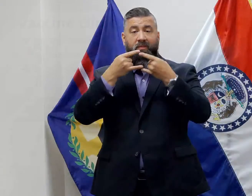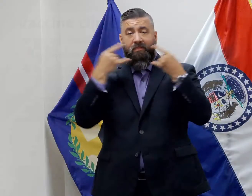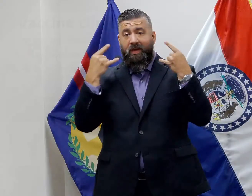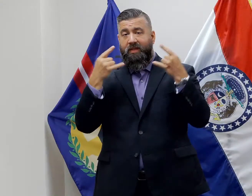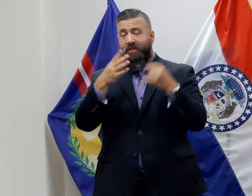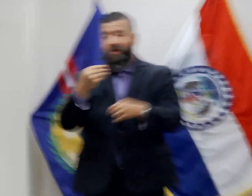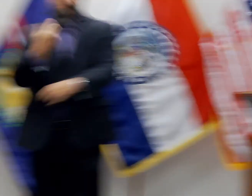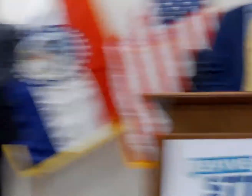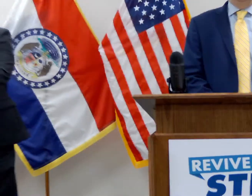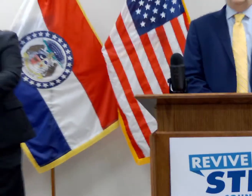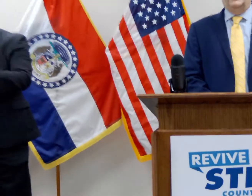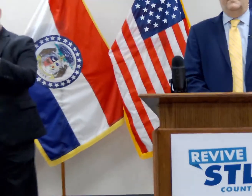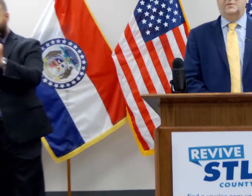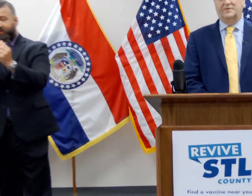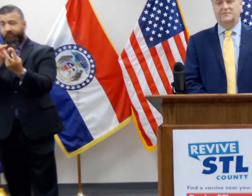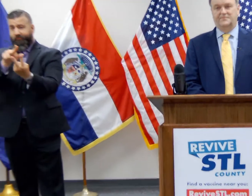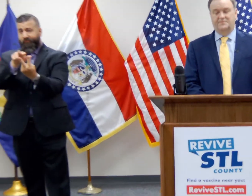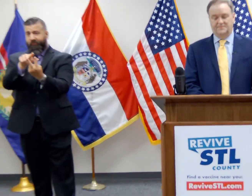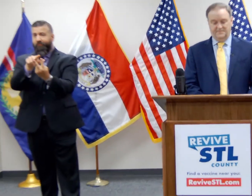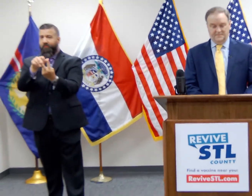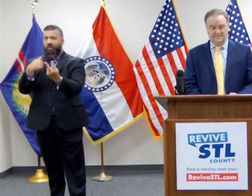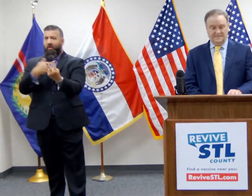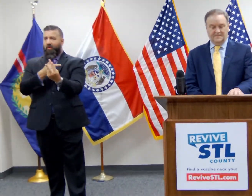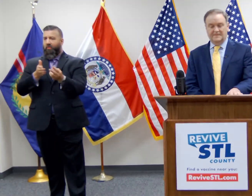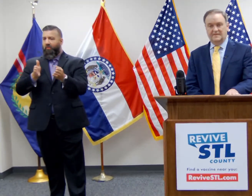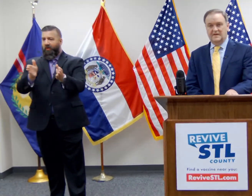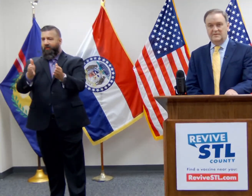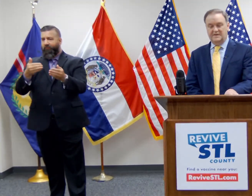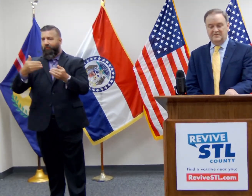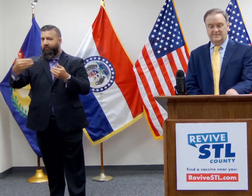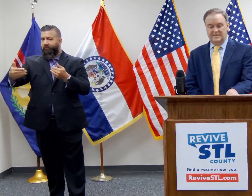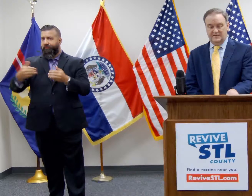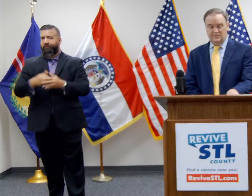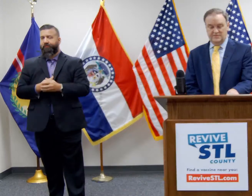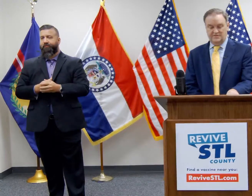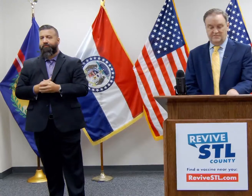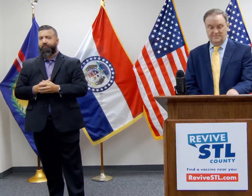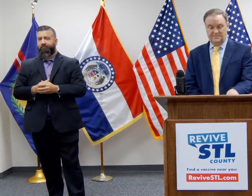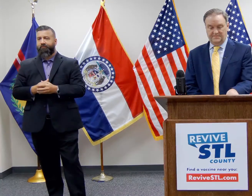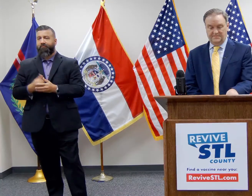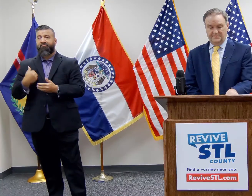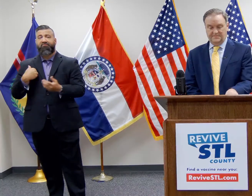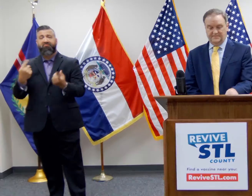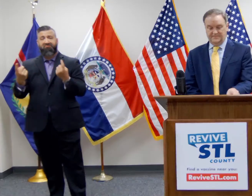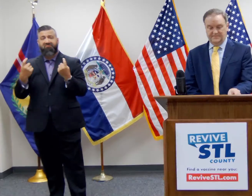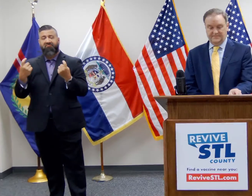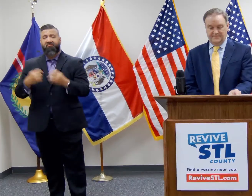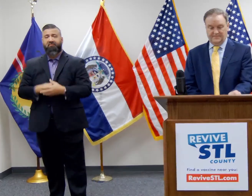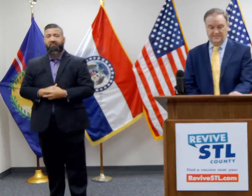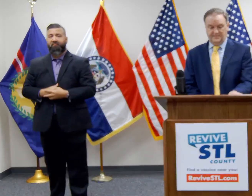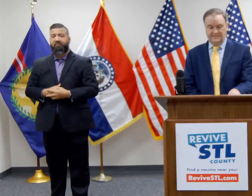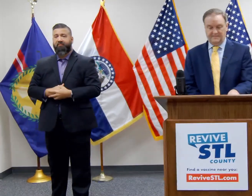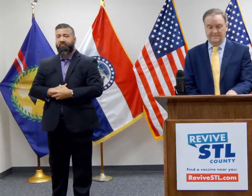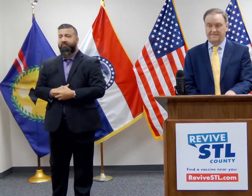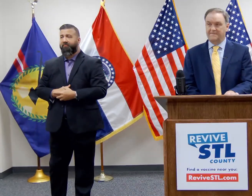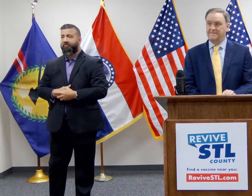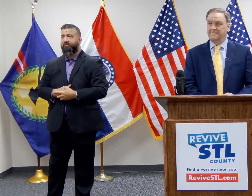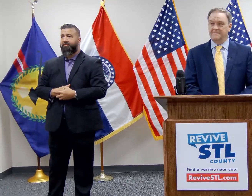vaccine together are a path forward. I'd be happy to take any questions.